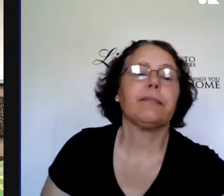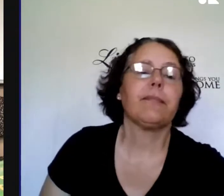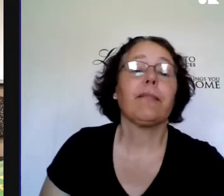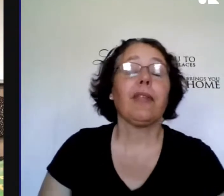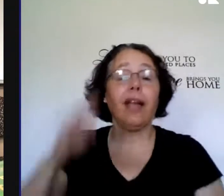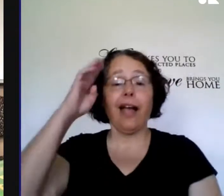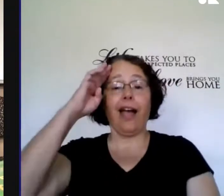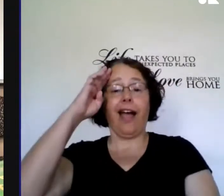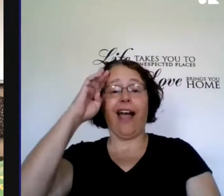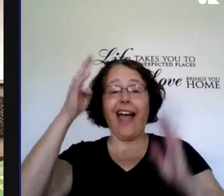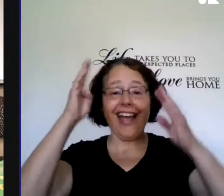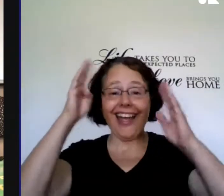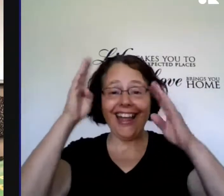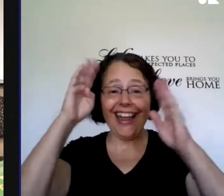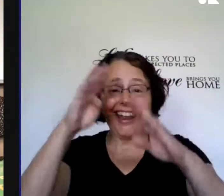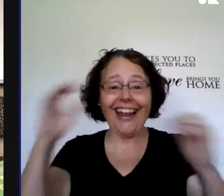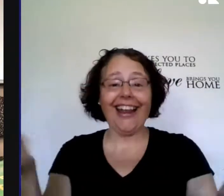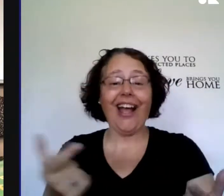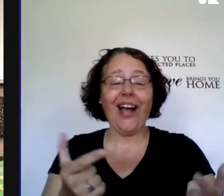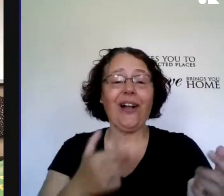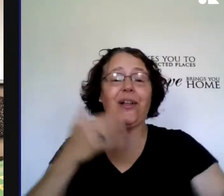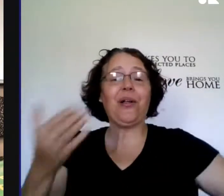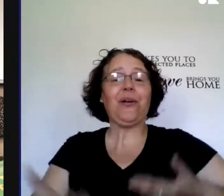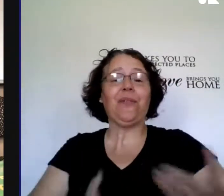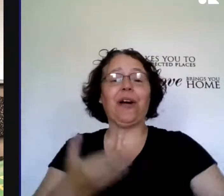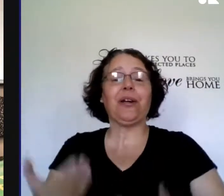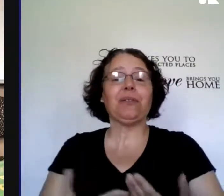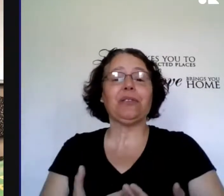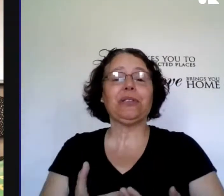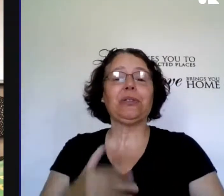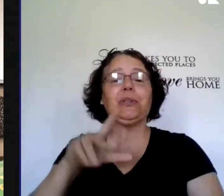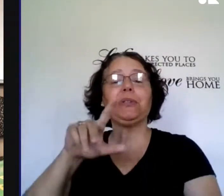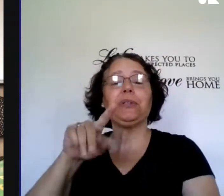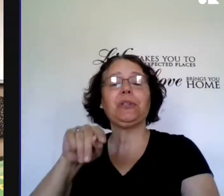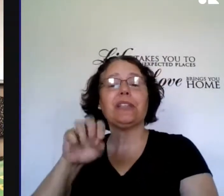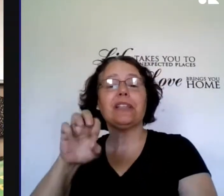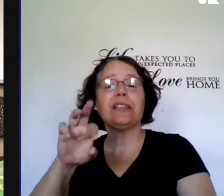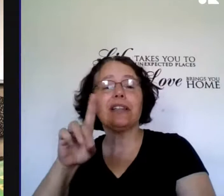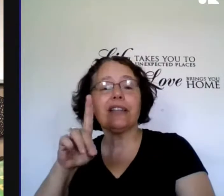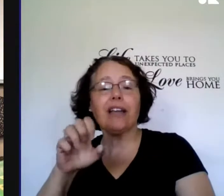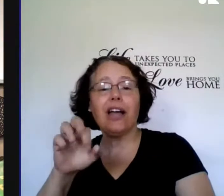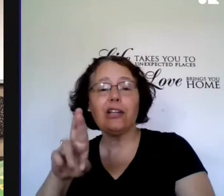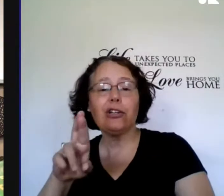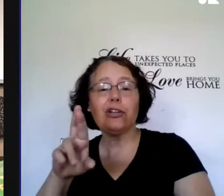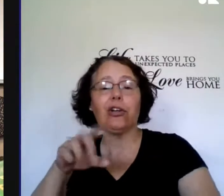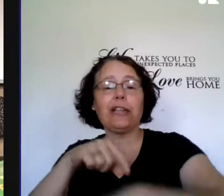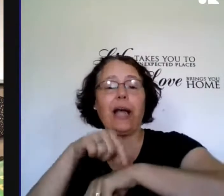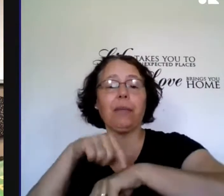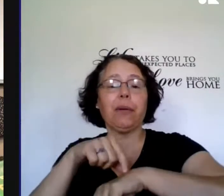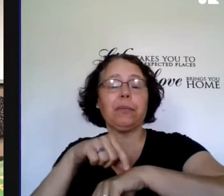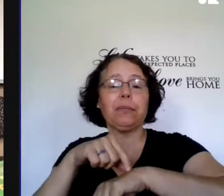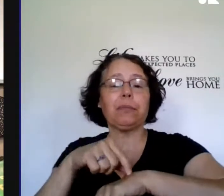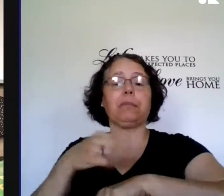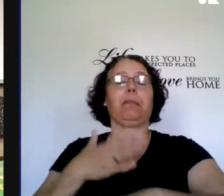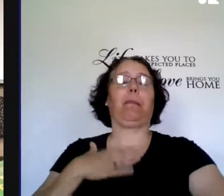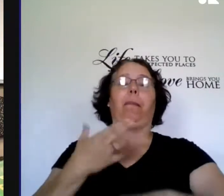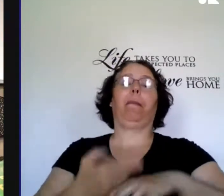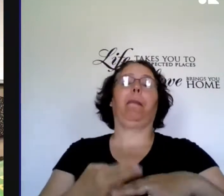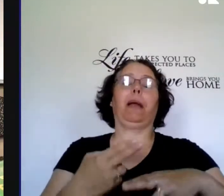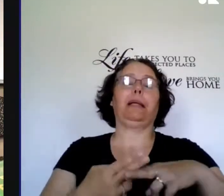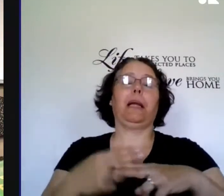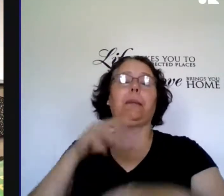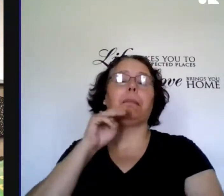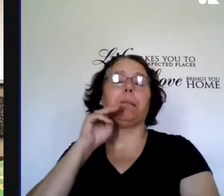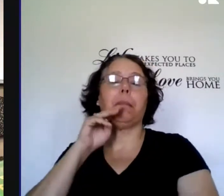everybody. Welcome to Toddler Time this morning. I'm Miss Ashley, and we've got this story time program just